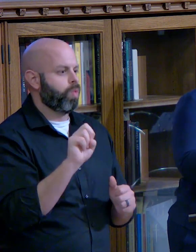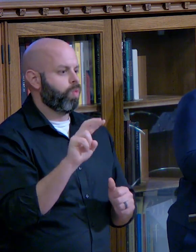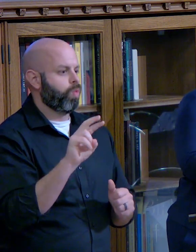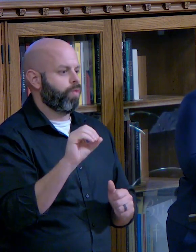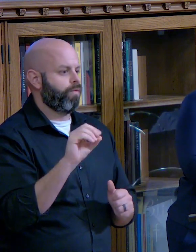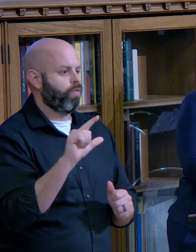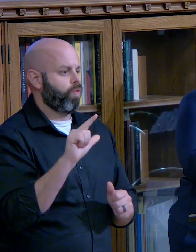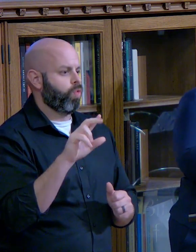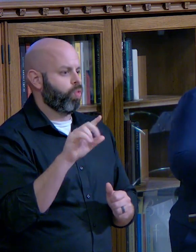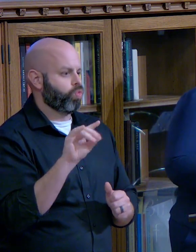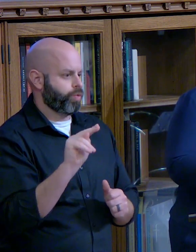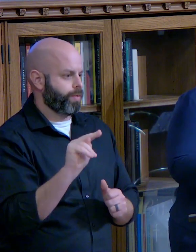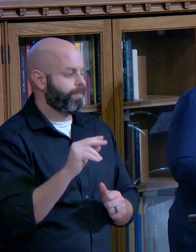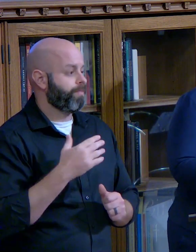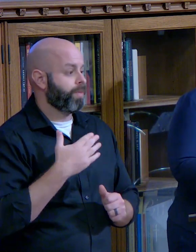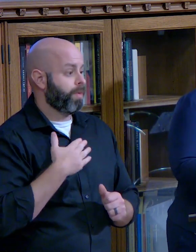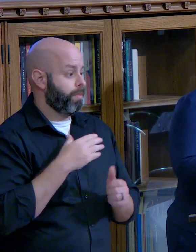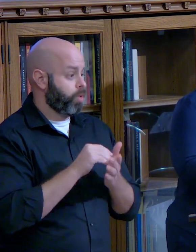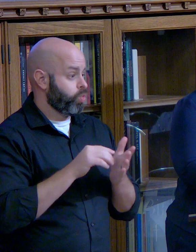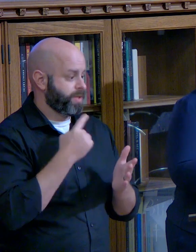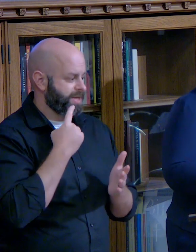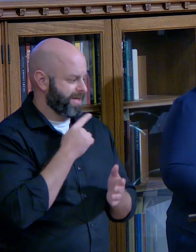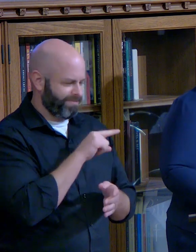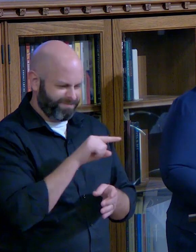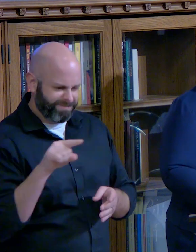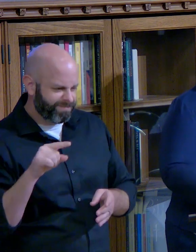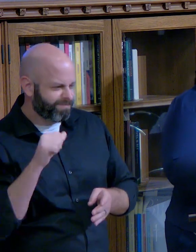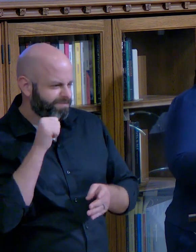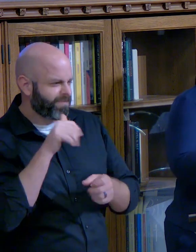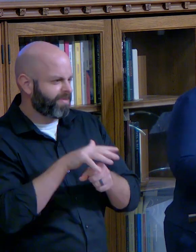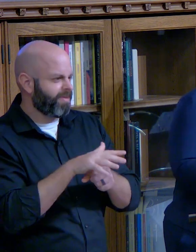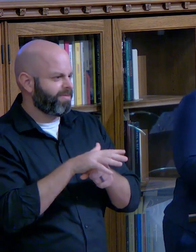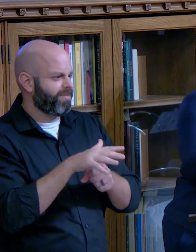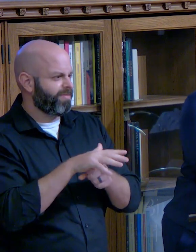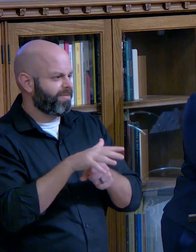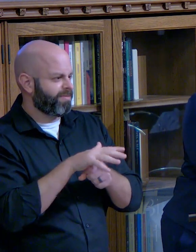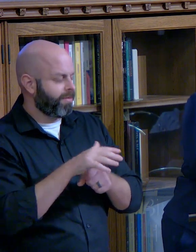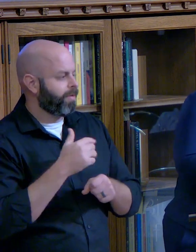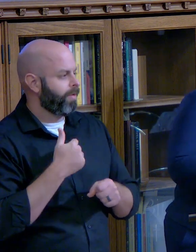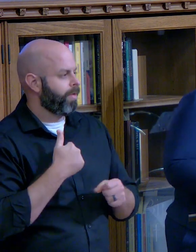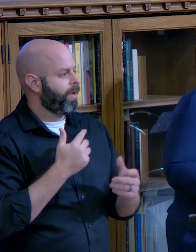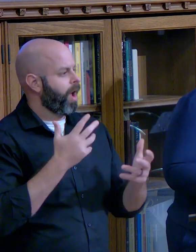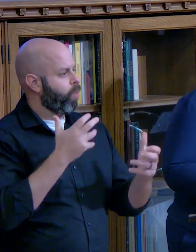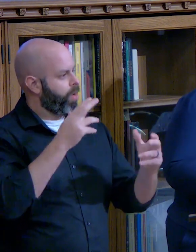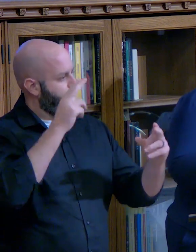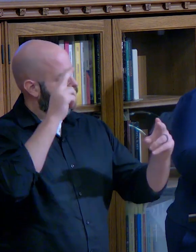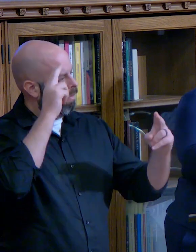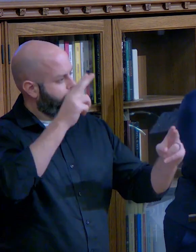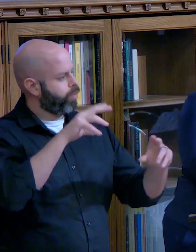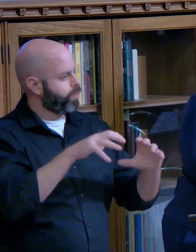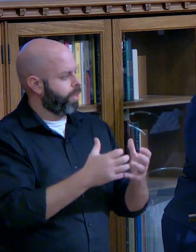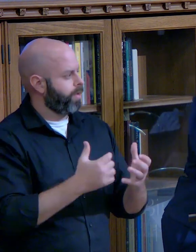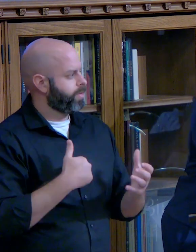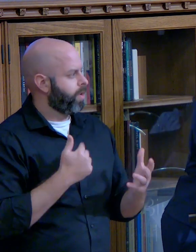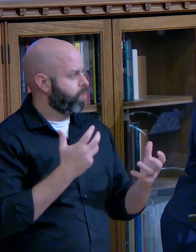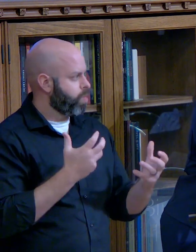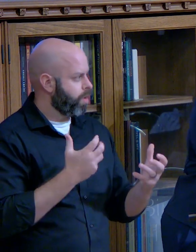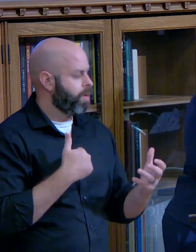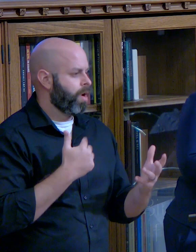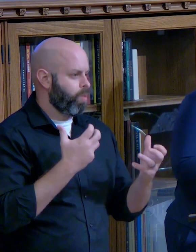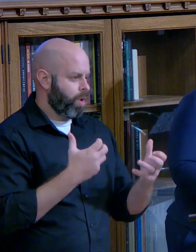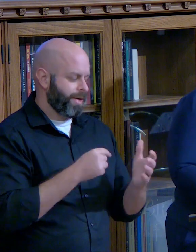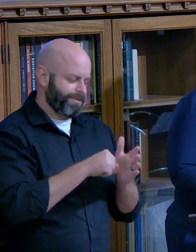Revolution my students said that's not enough I want an honors option I want to go more